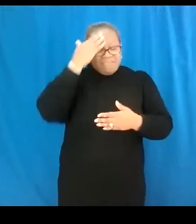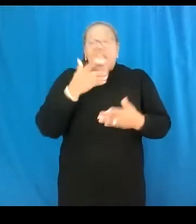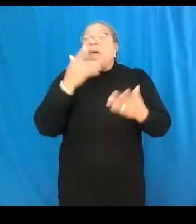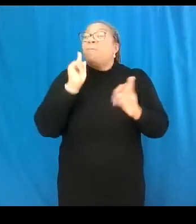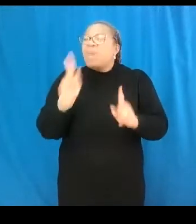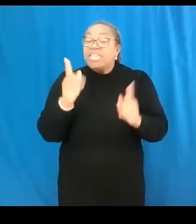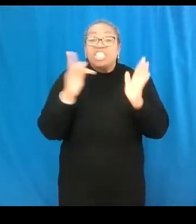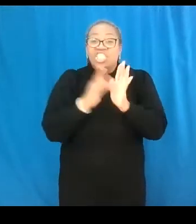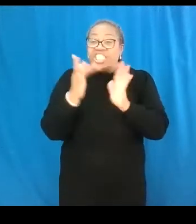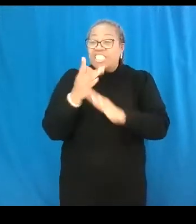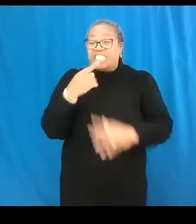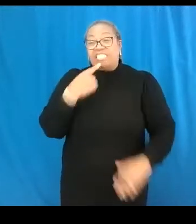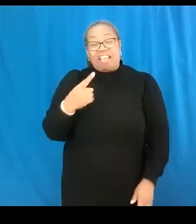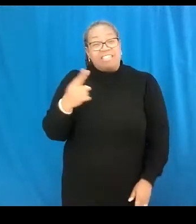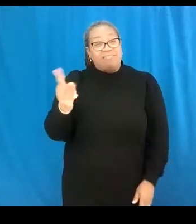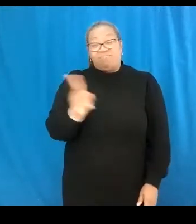but Jesus,